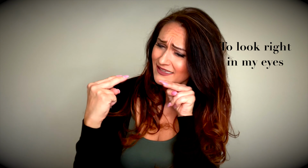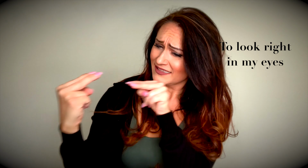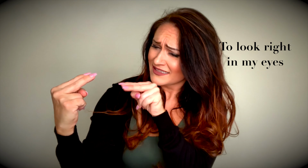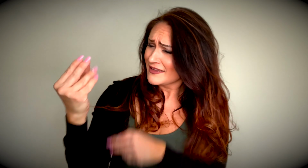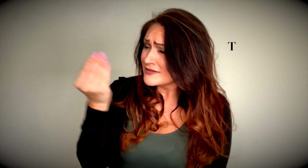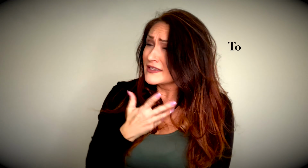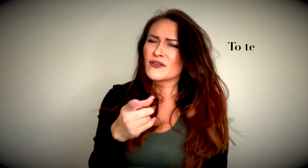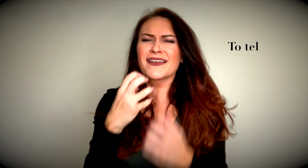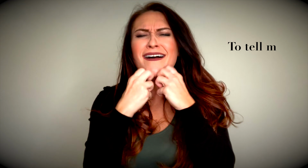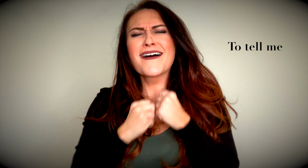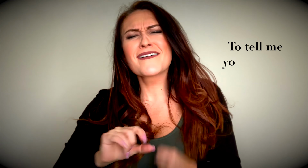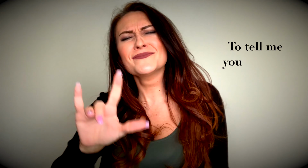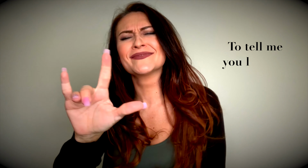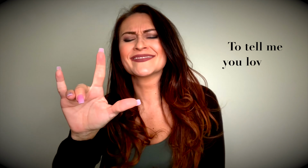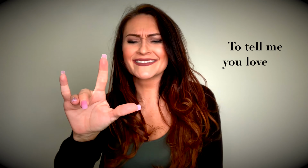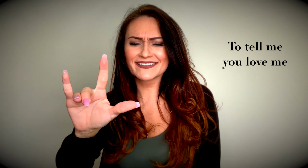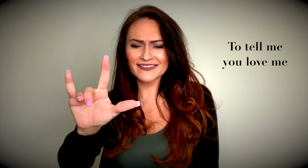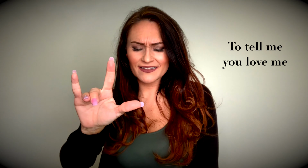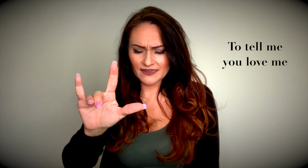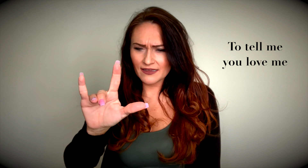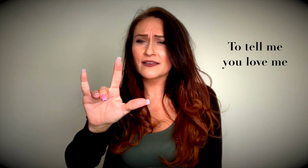eyes, to tell me you love me,